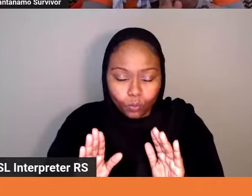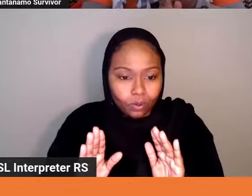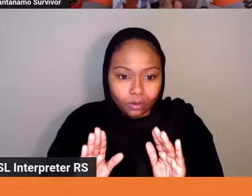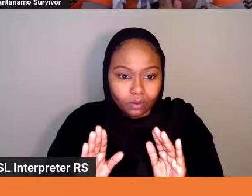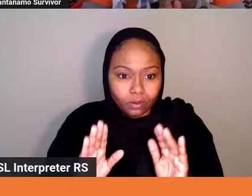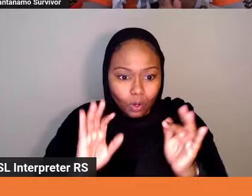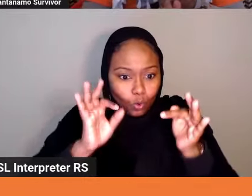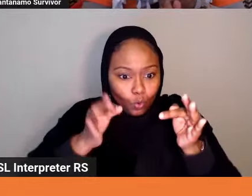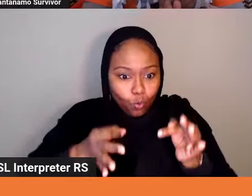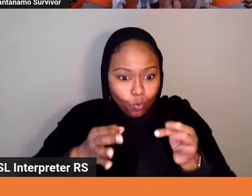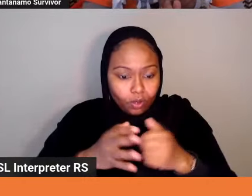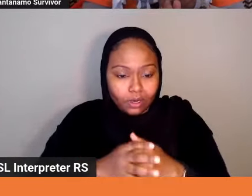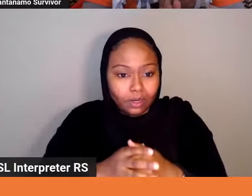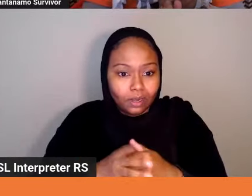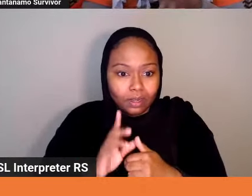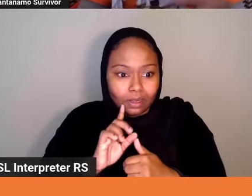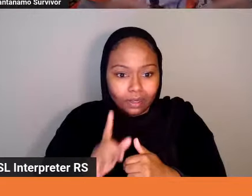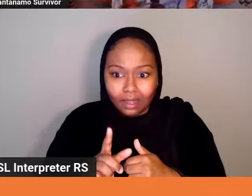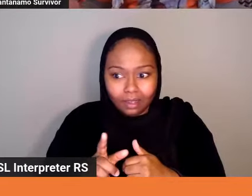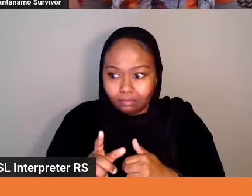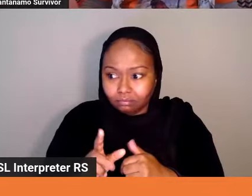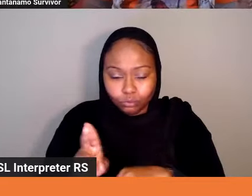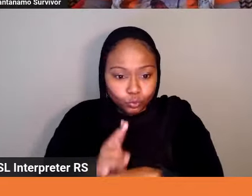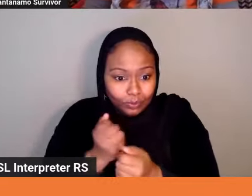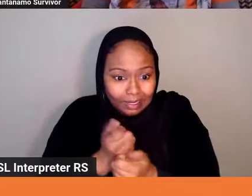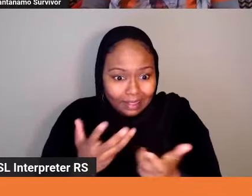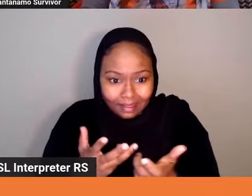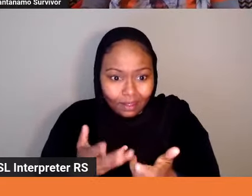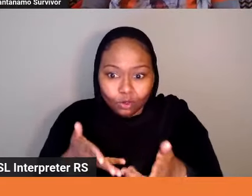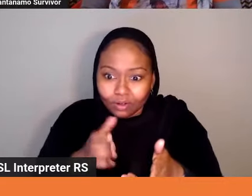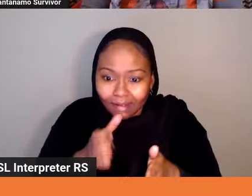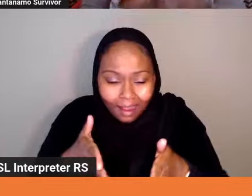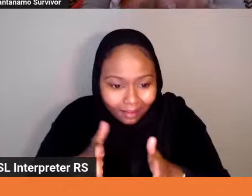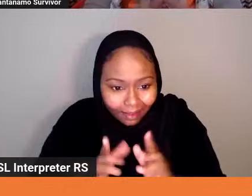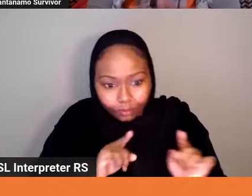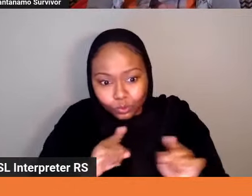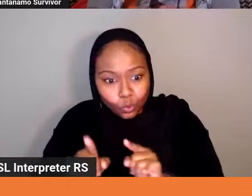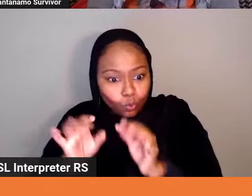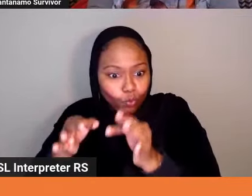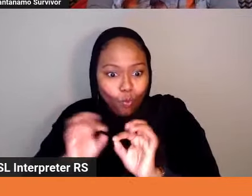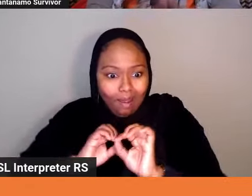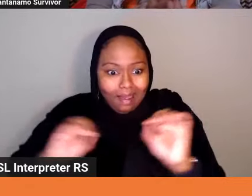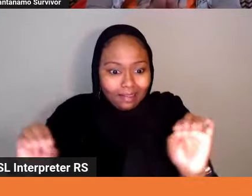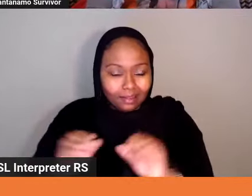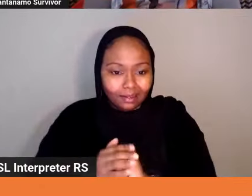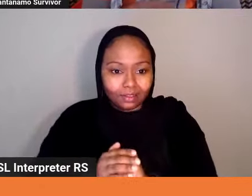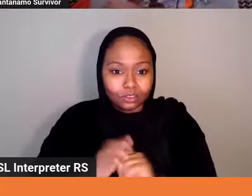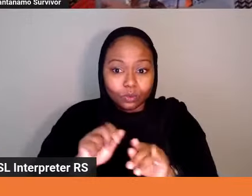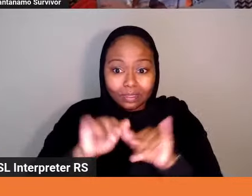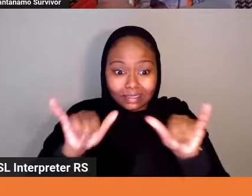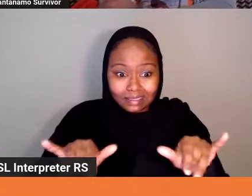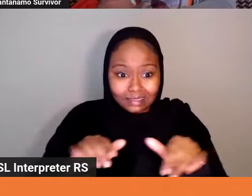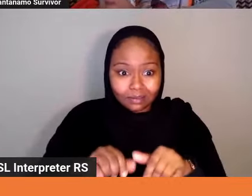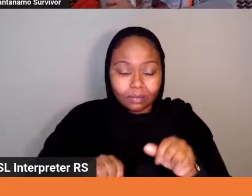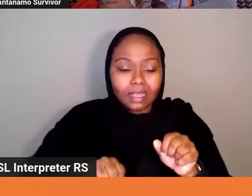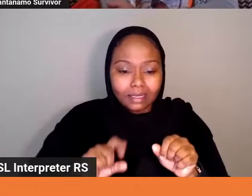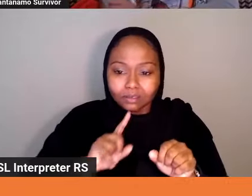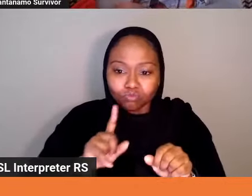bring your cases before court. So the system is